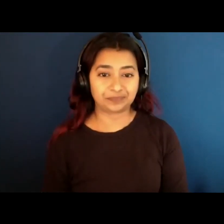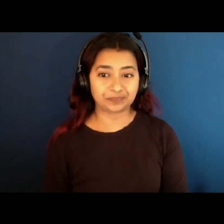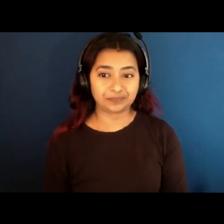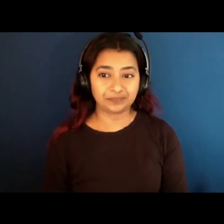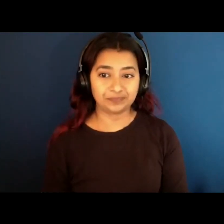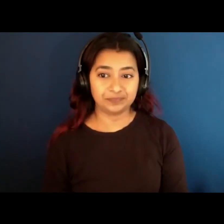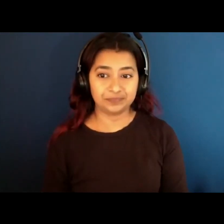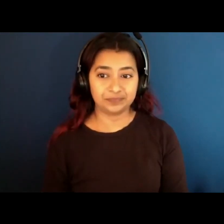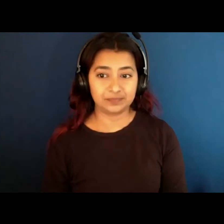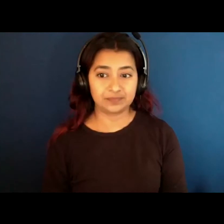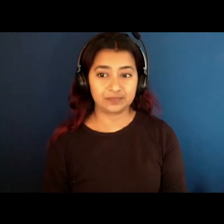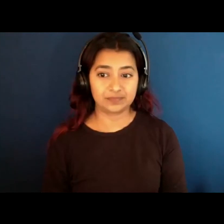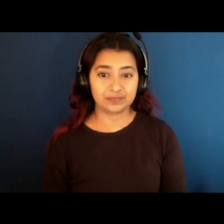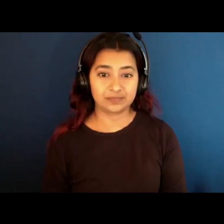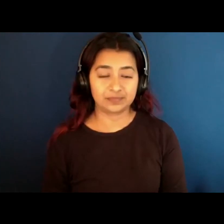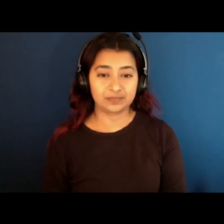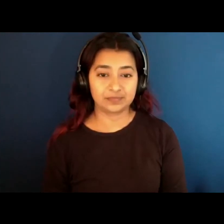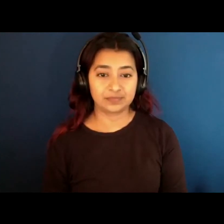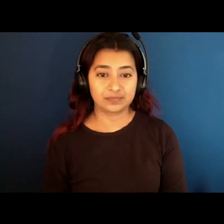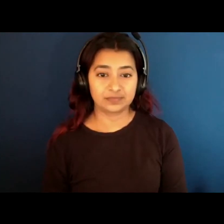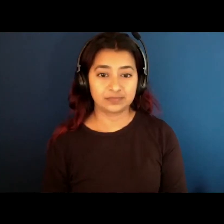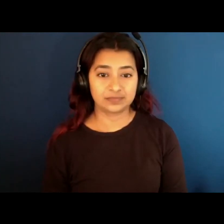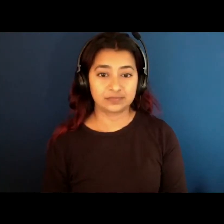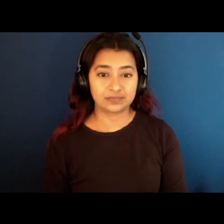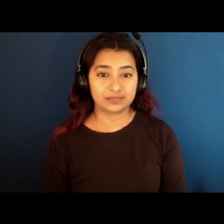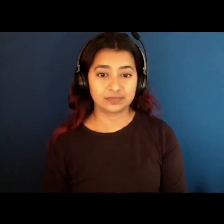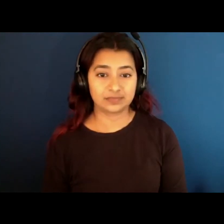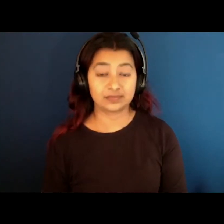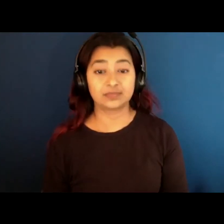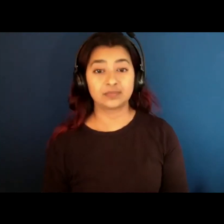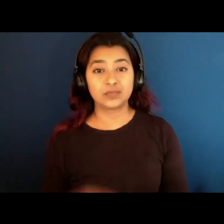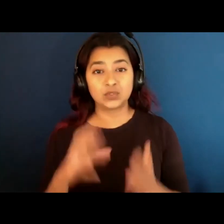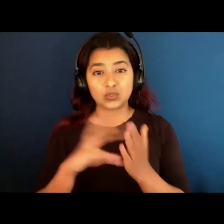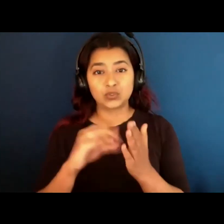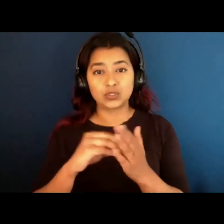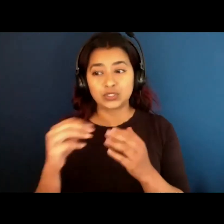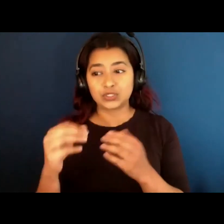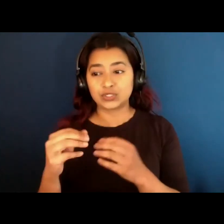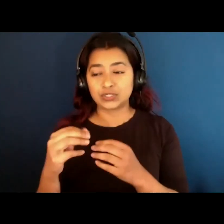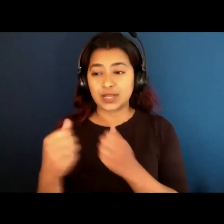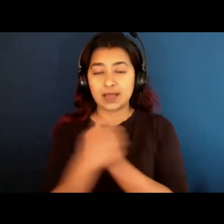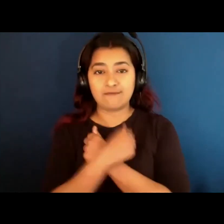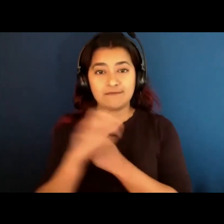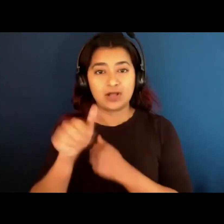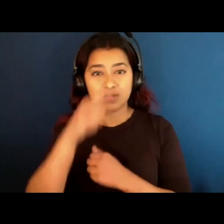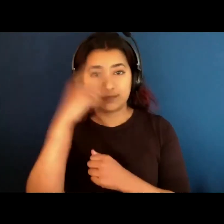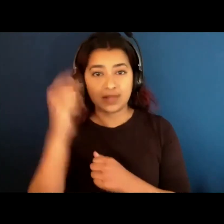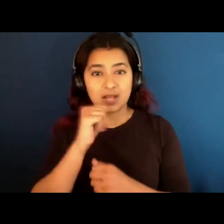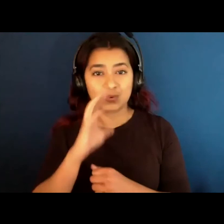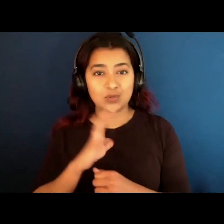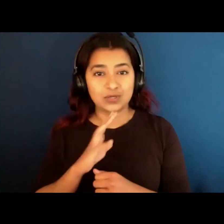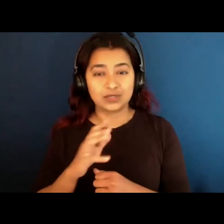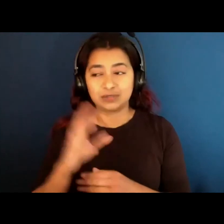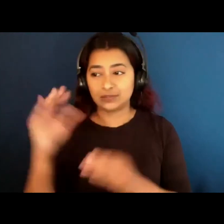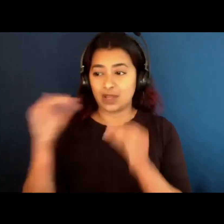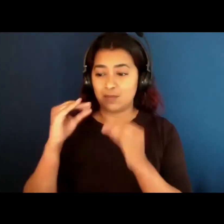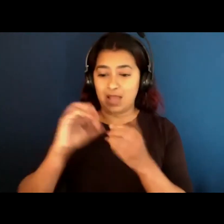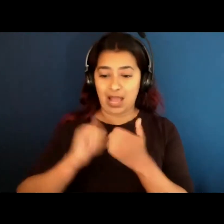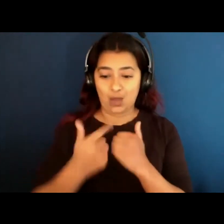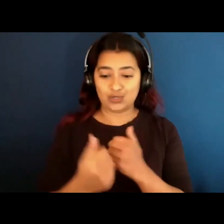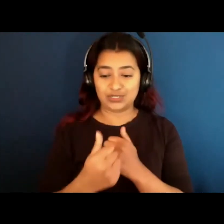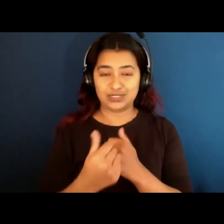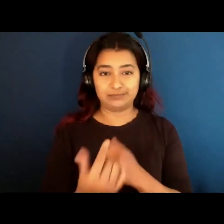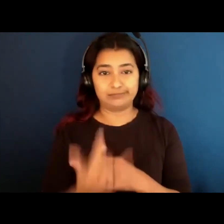I feel like learning to love other Black women taught me a lot about how to love